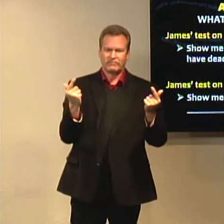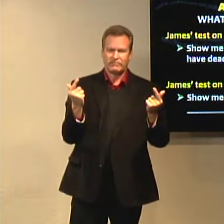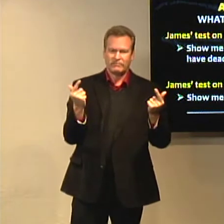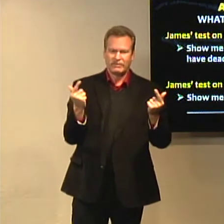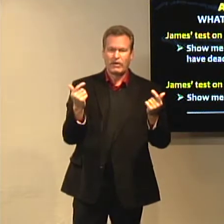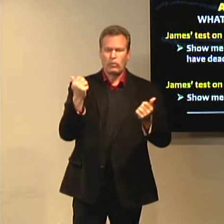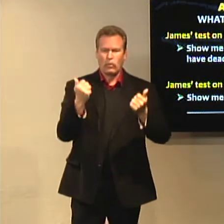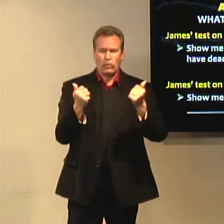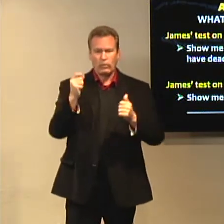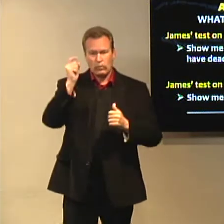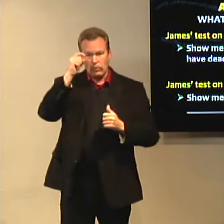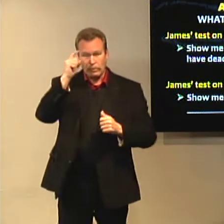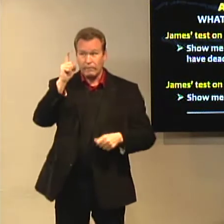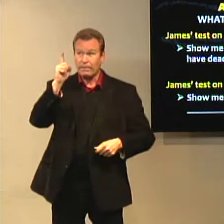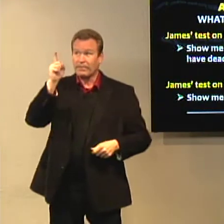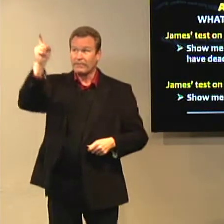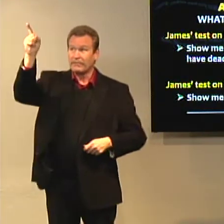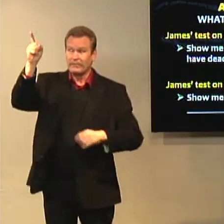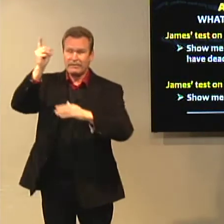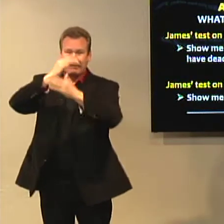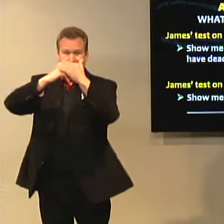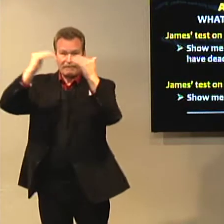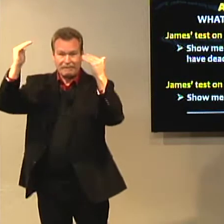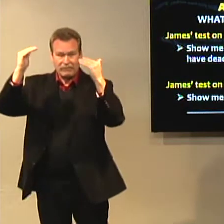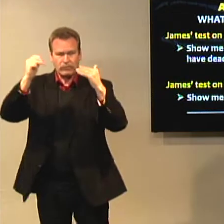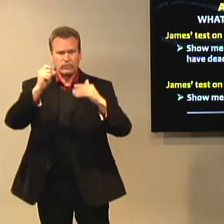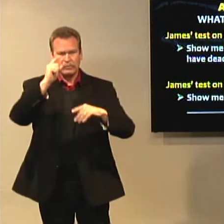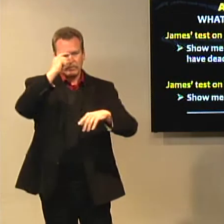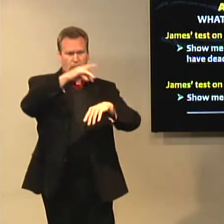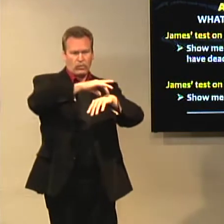That kind of wisdom is worthless.